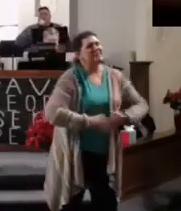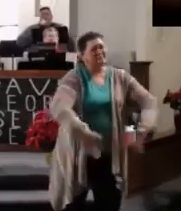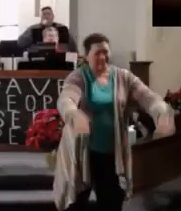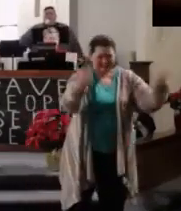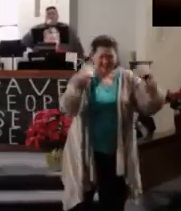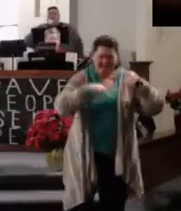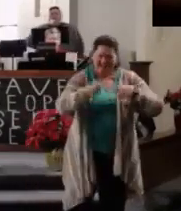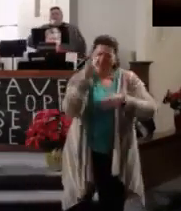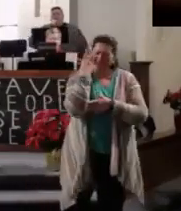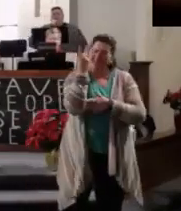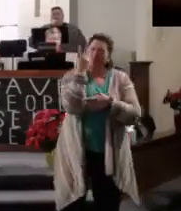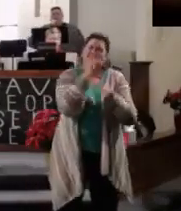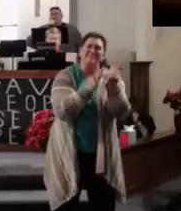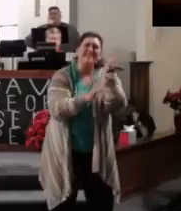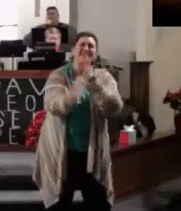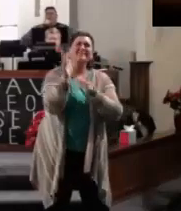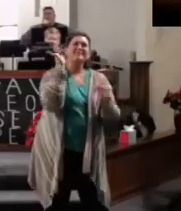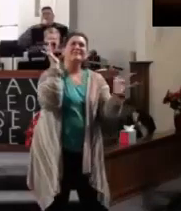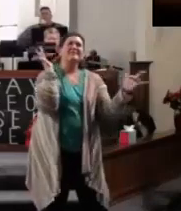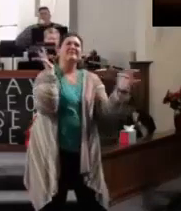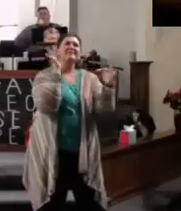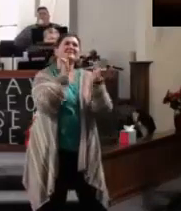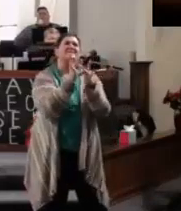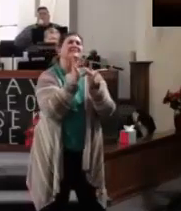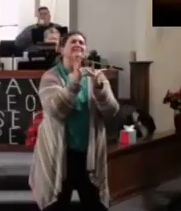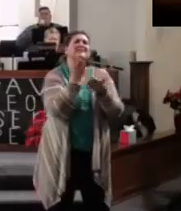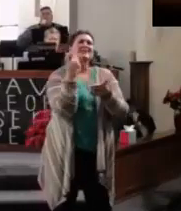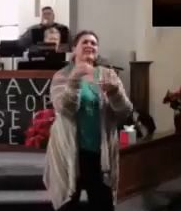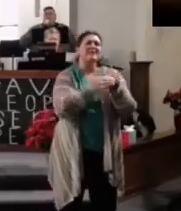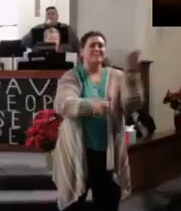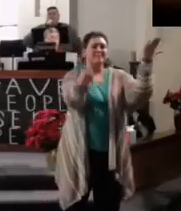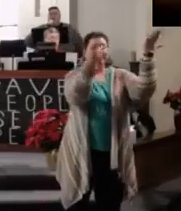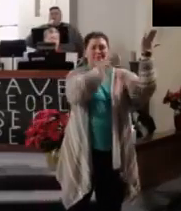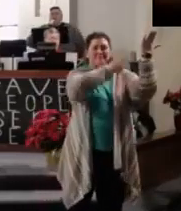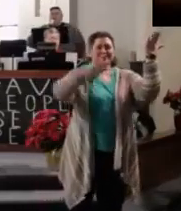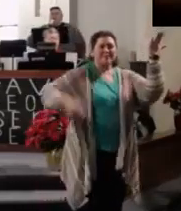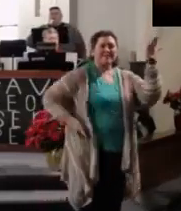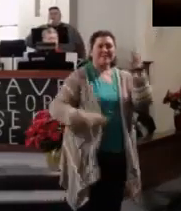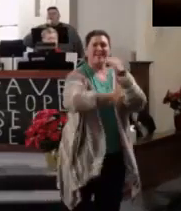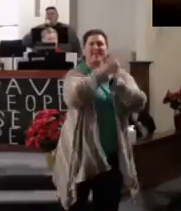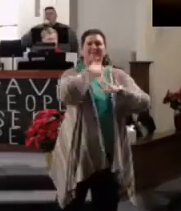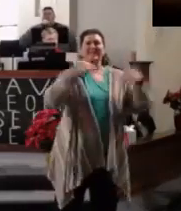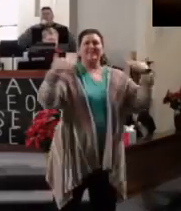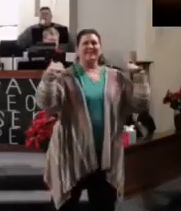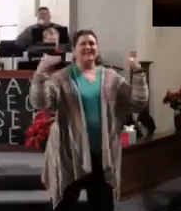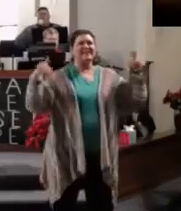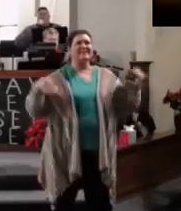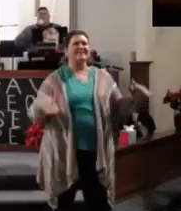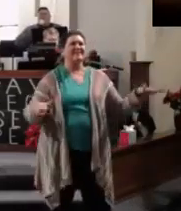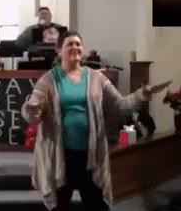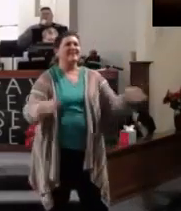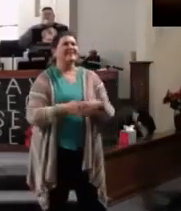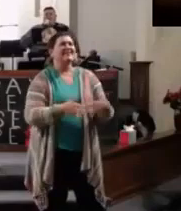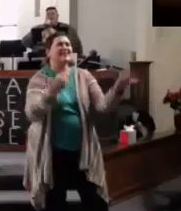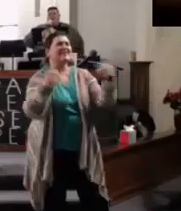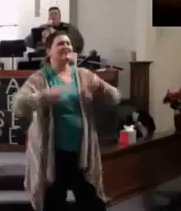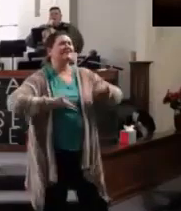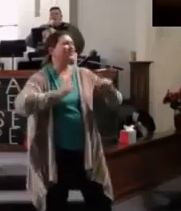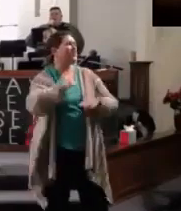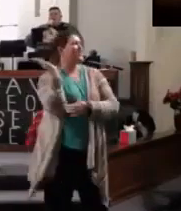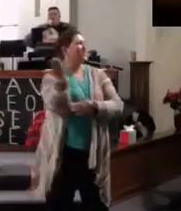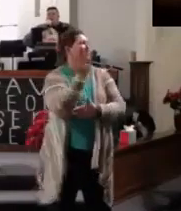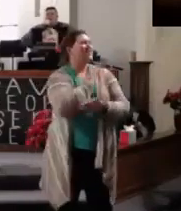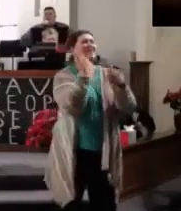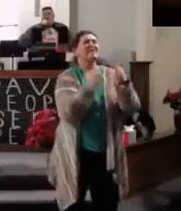Bethlehem. Come and behold him, born the King of angels.